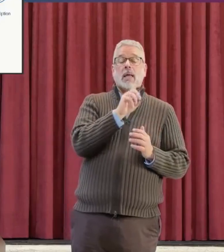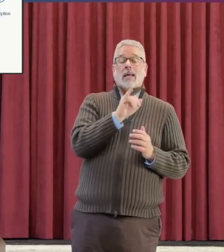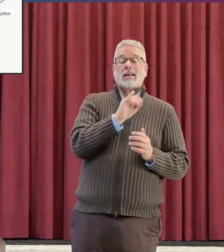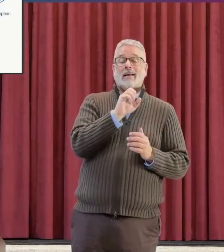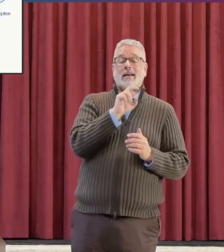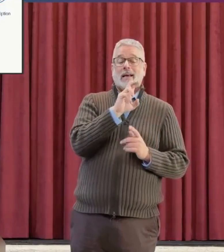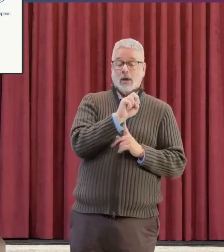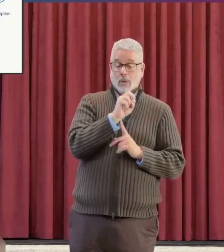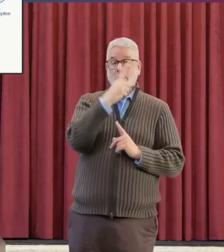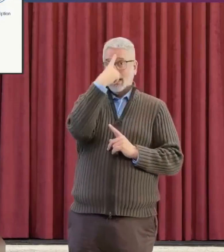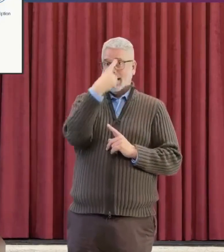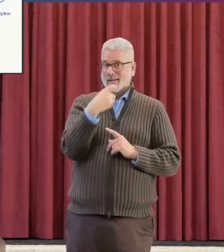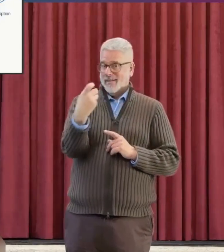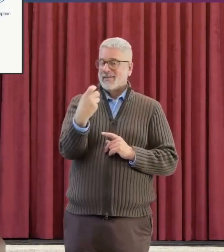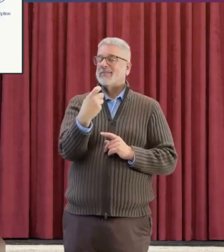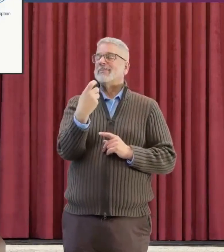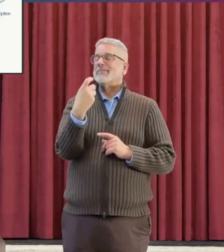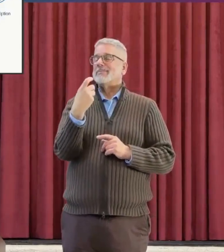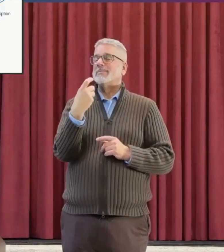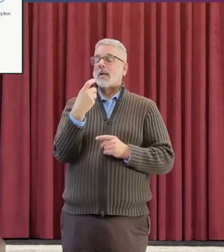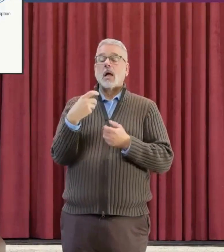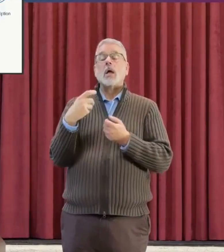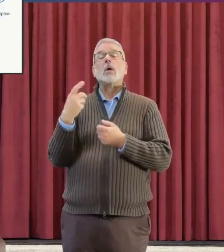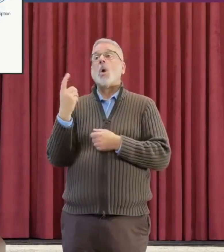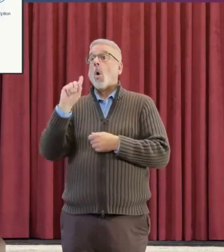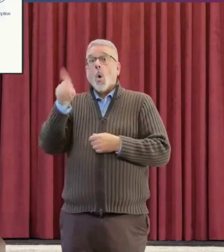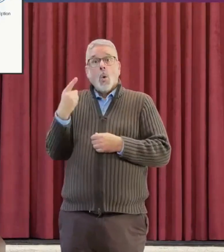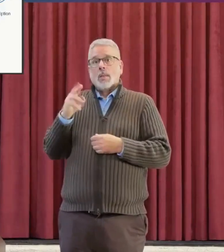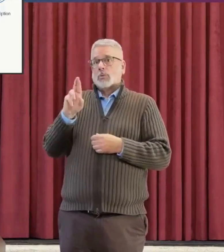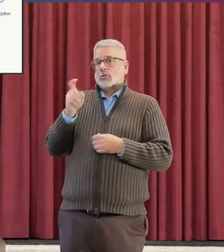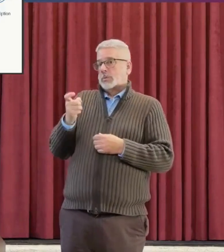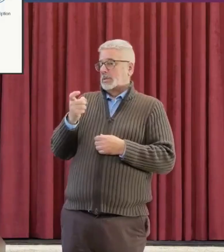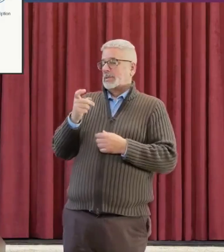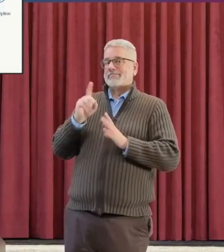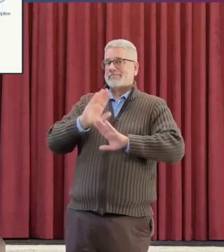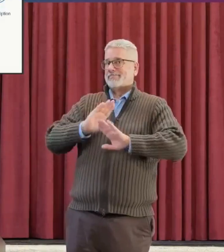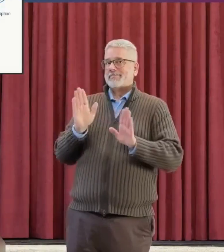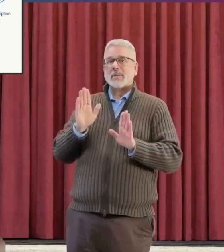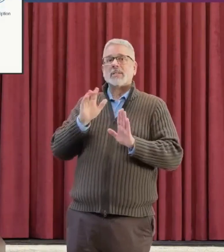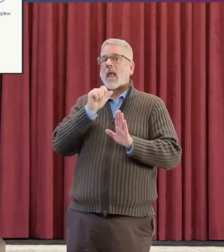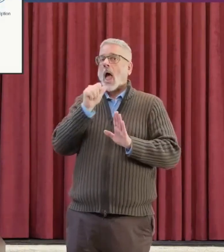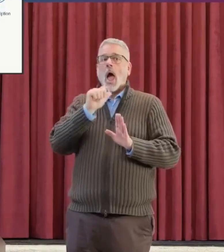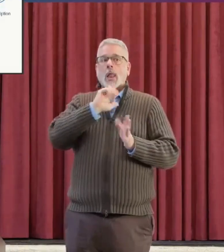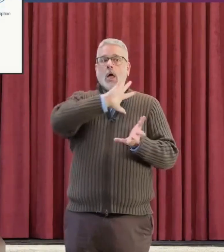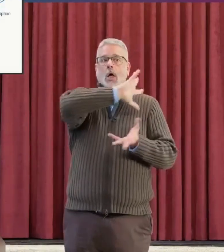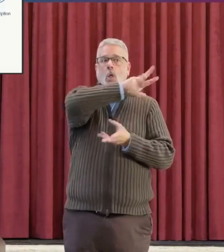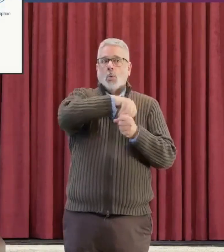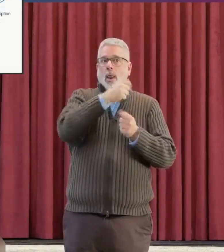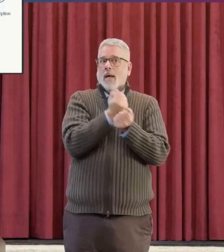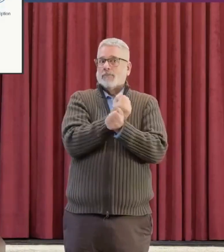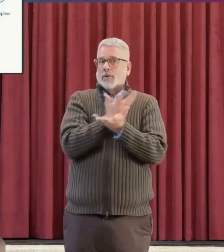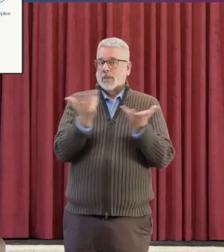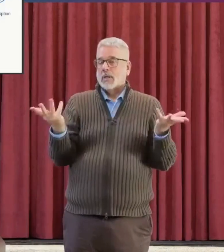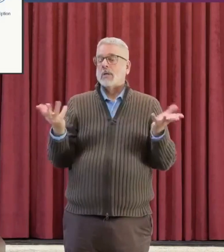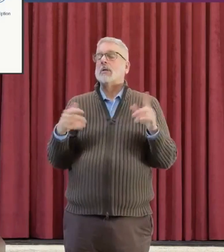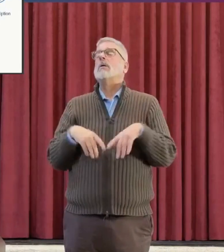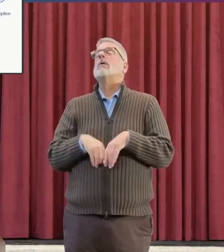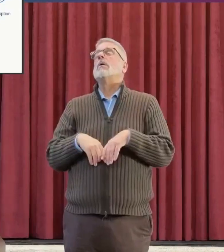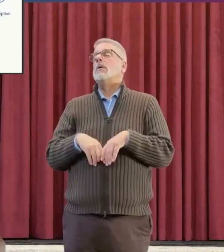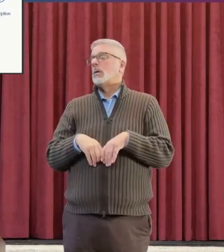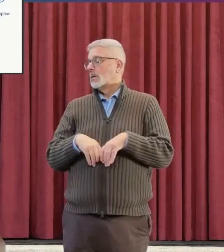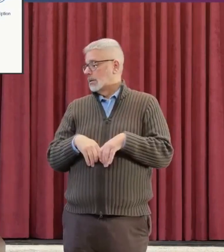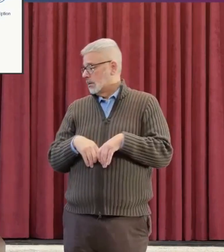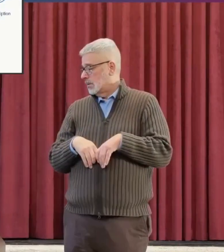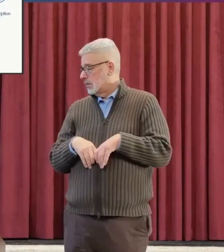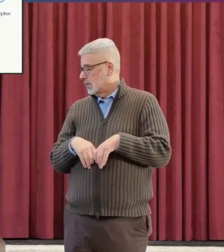because it covers prescription drug only and it doesn't bundle everything. And let me